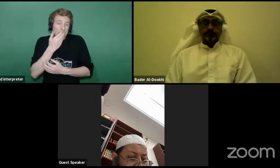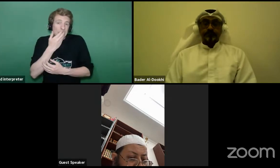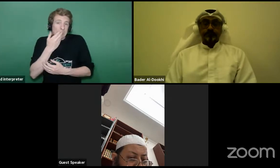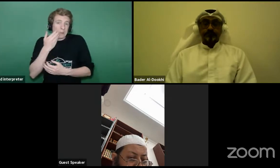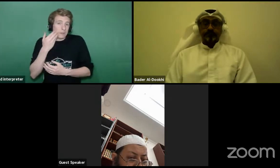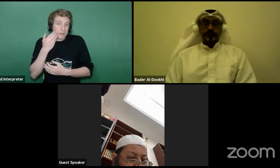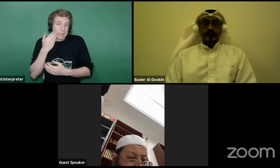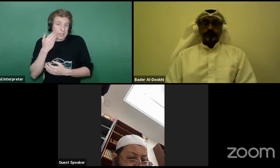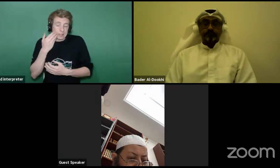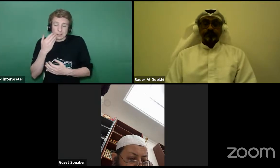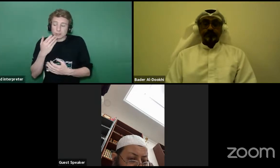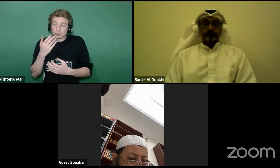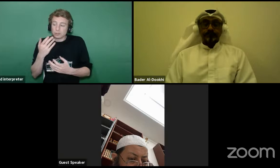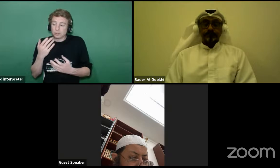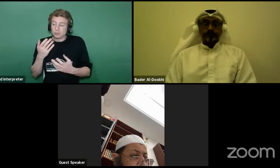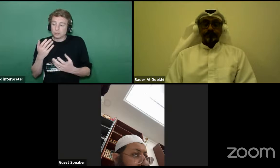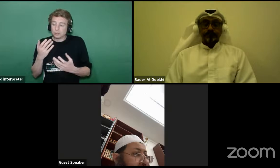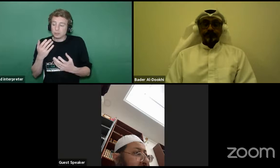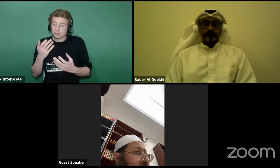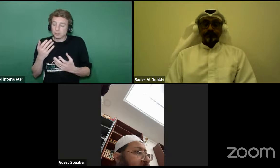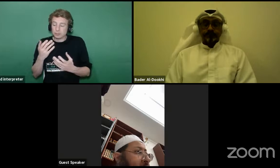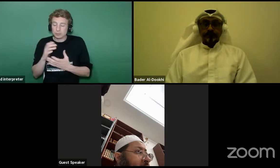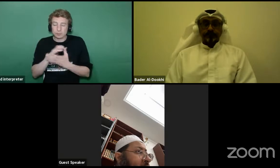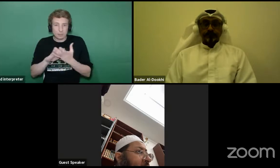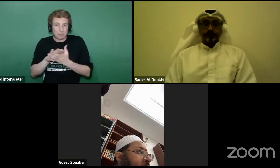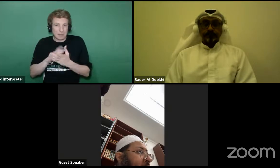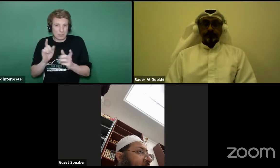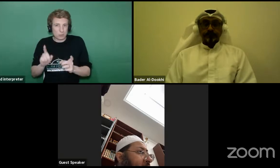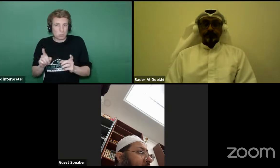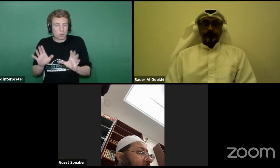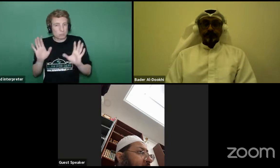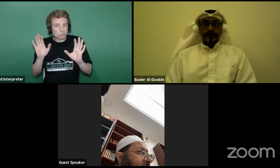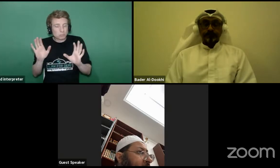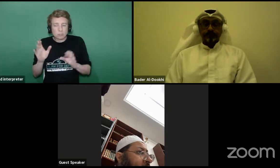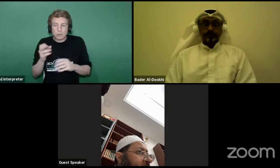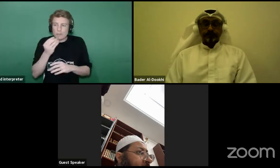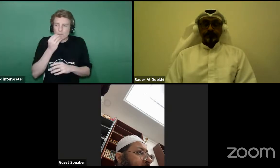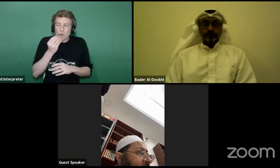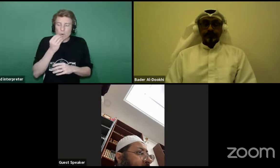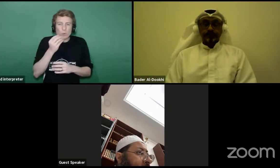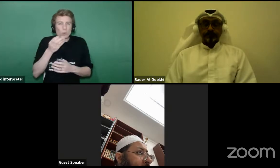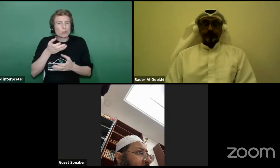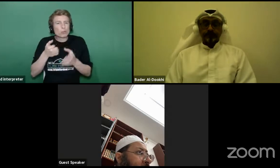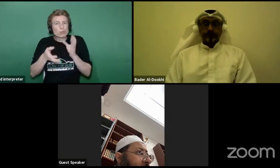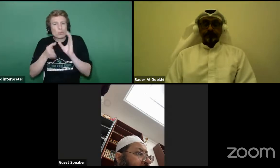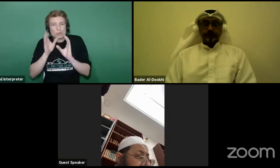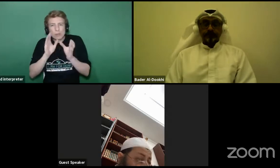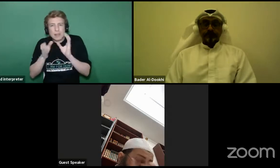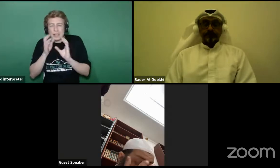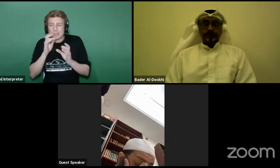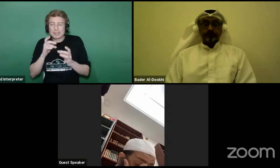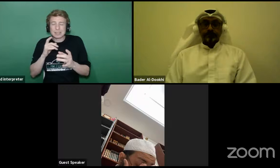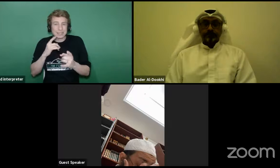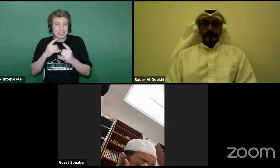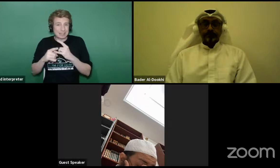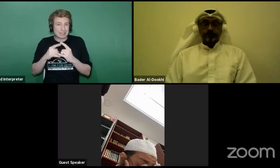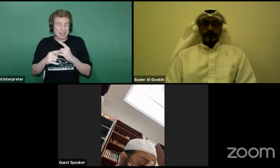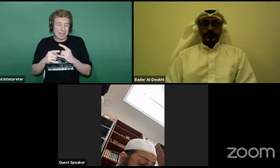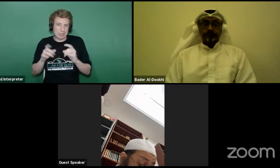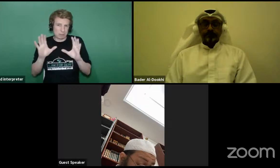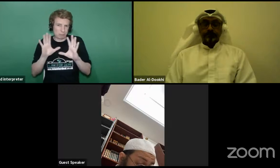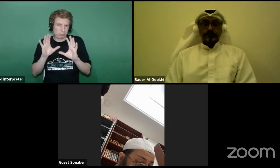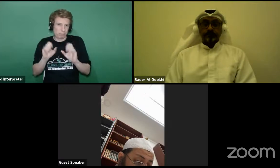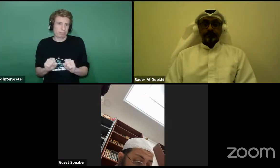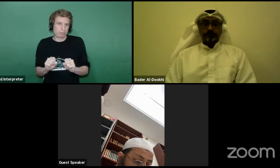the withhold or the abstination from food, drink, and intimate relations from